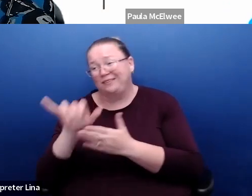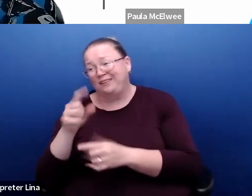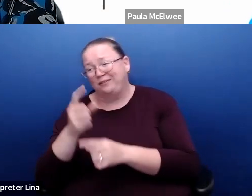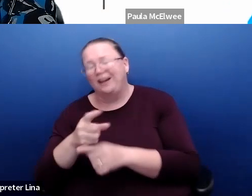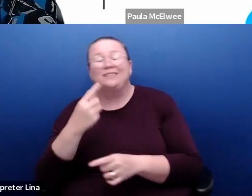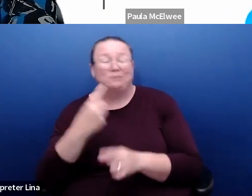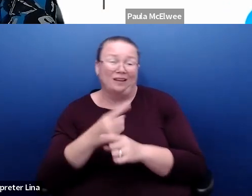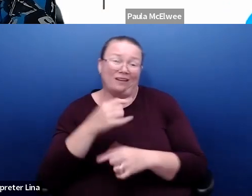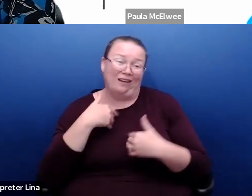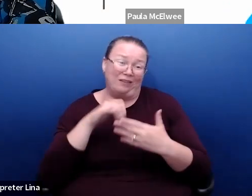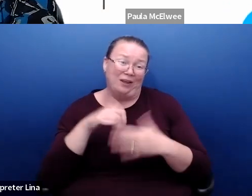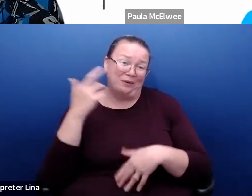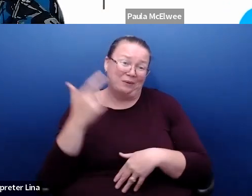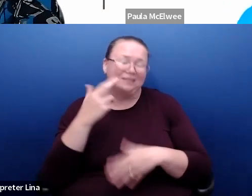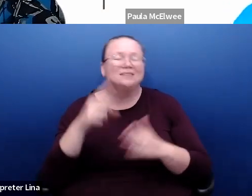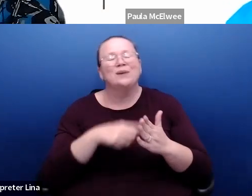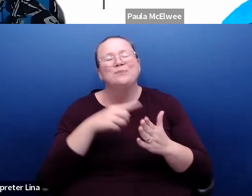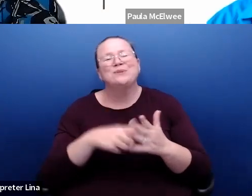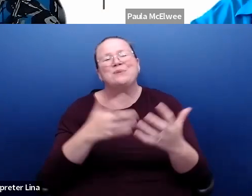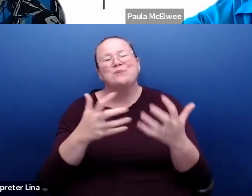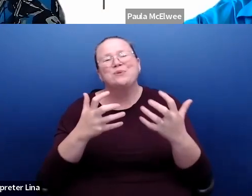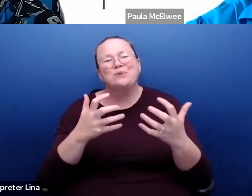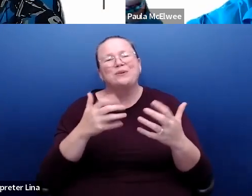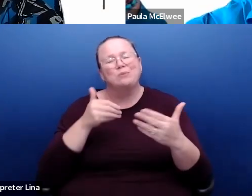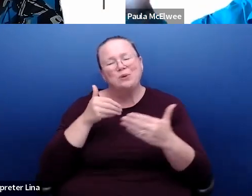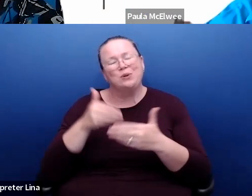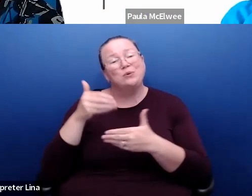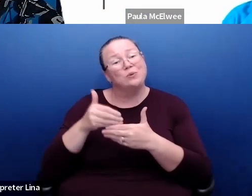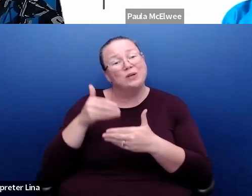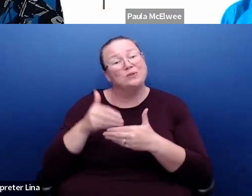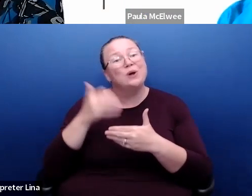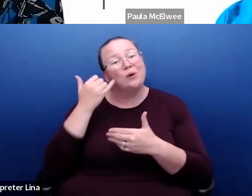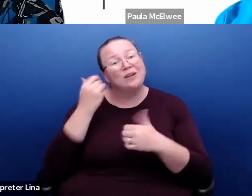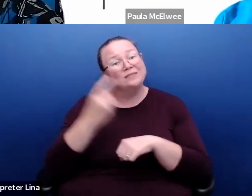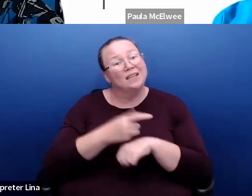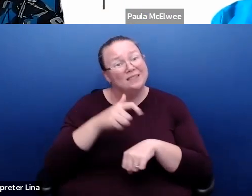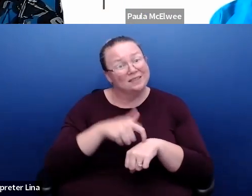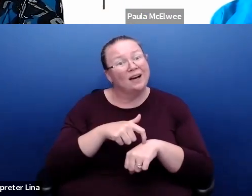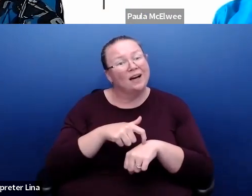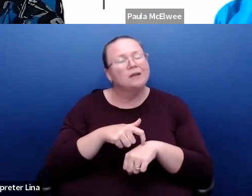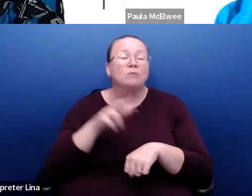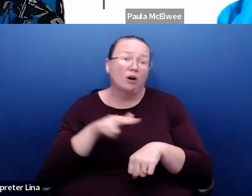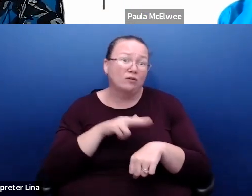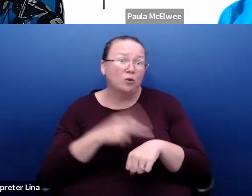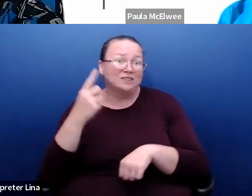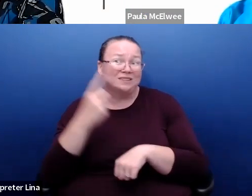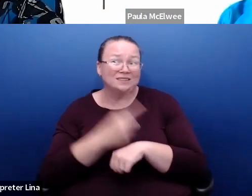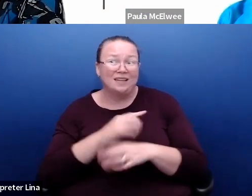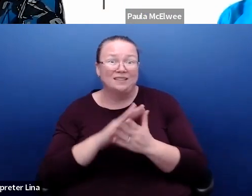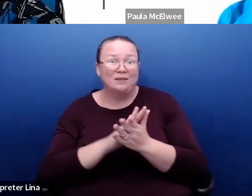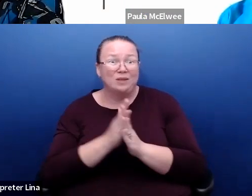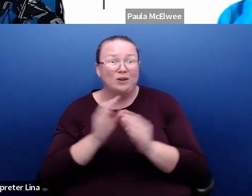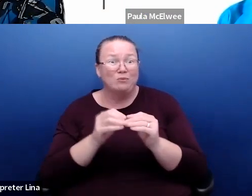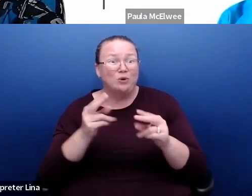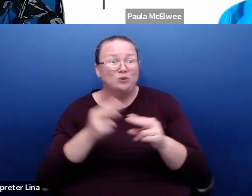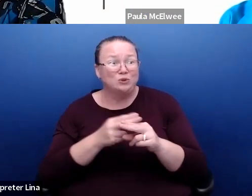there's also that. Sometimes you want to be close to a window if it's during the daytime. Of course, as the days get shorter,